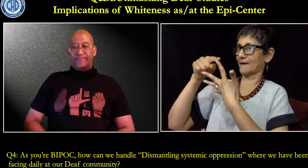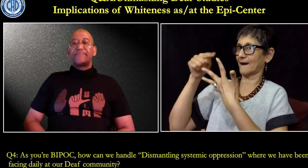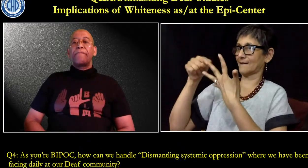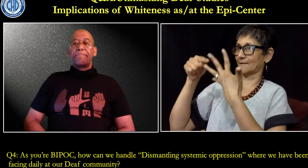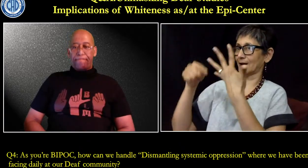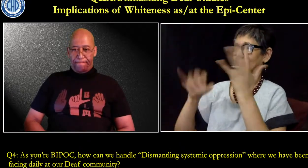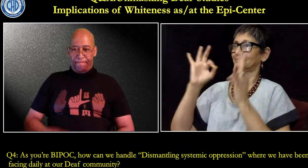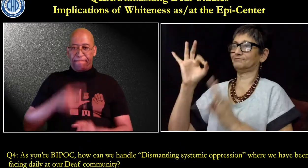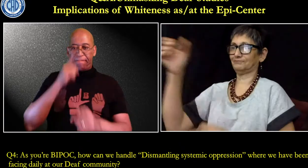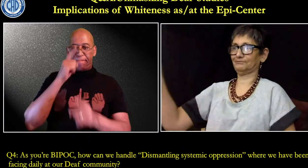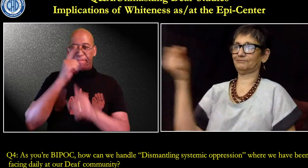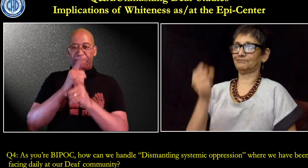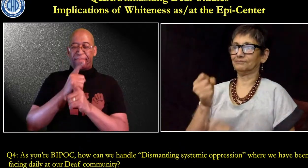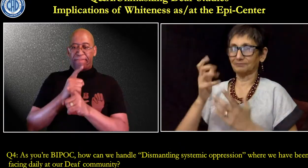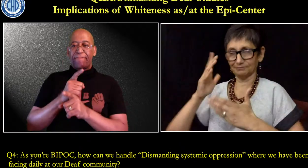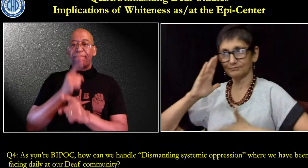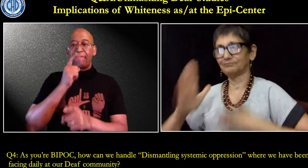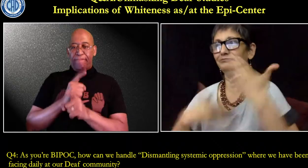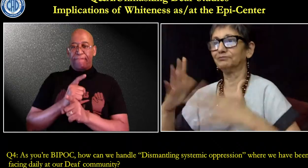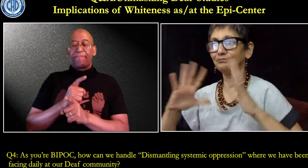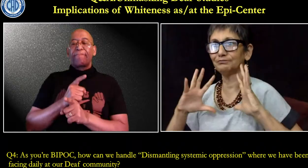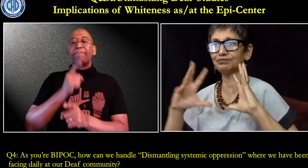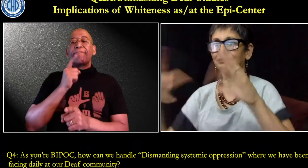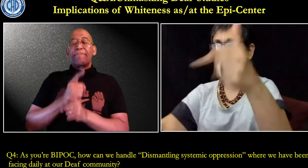So you need to have the right ingredient